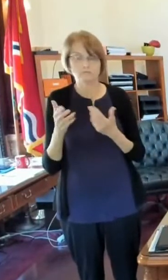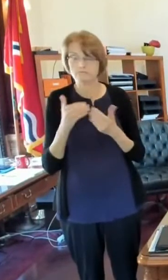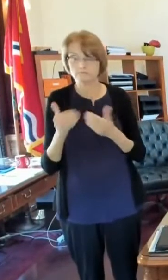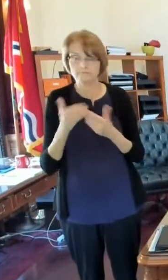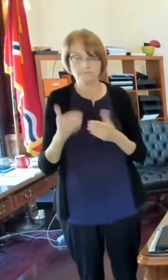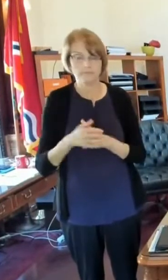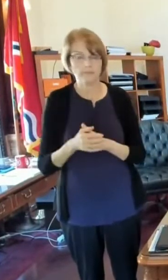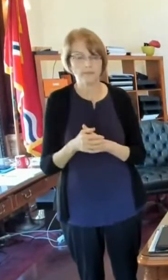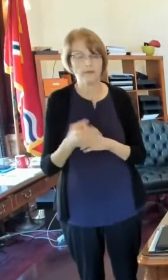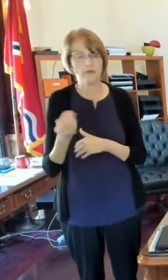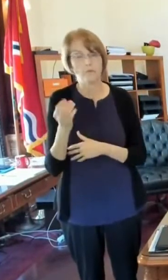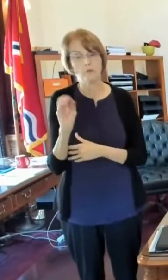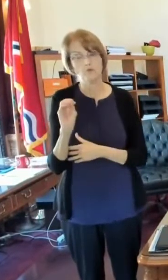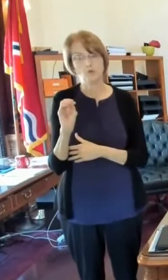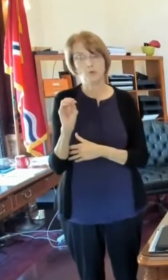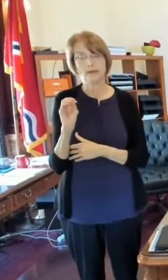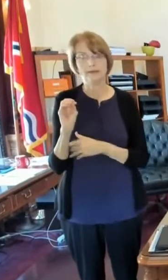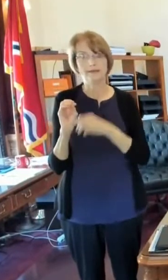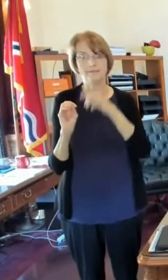extremely